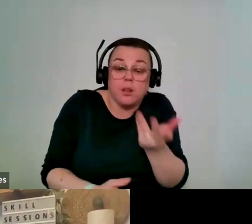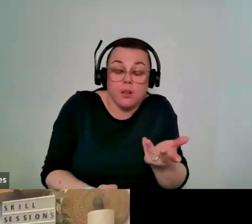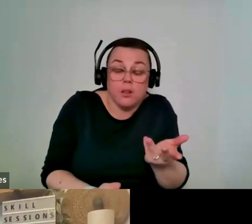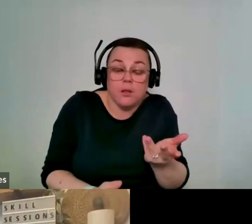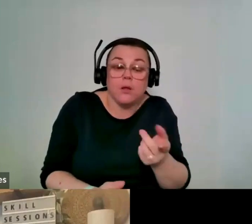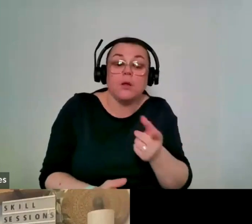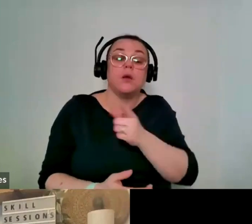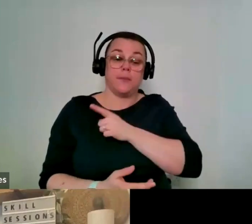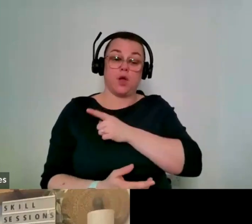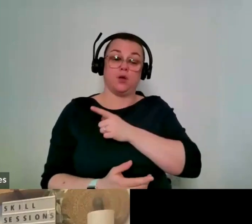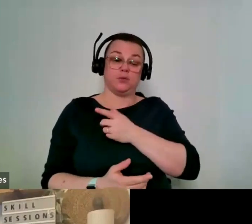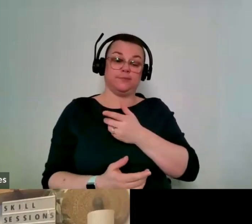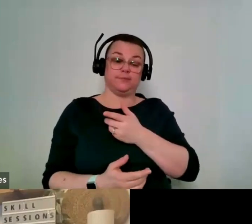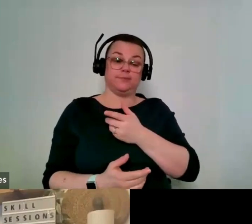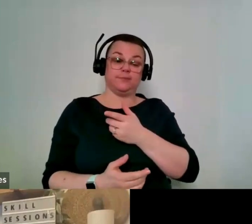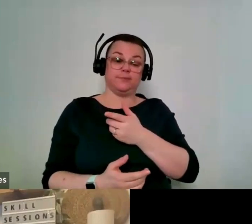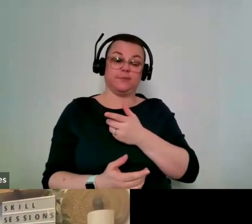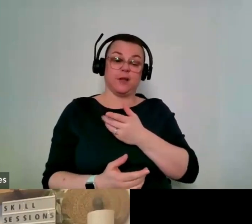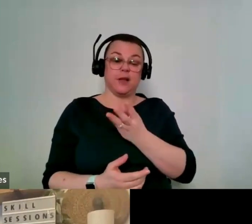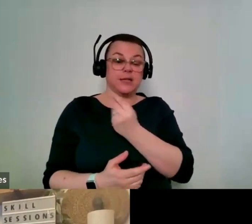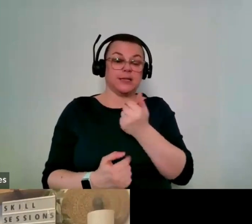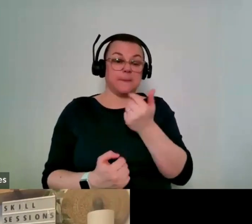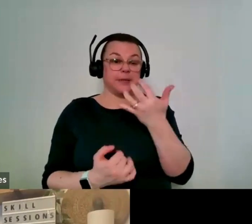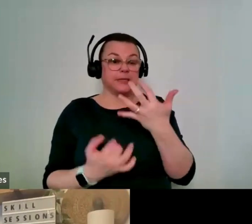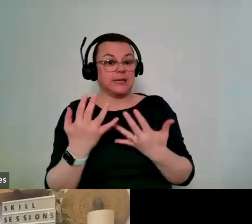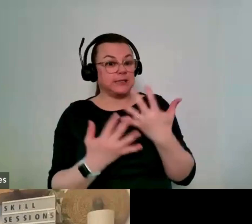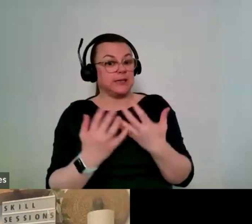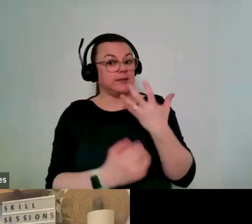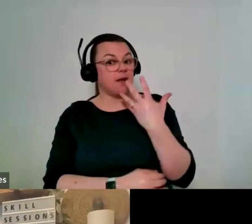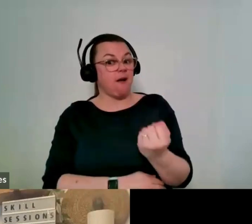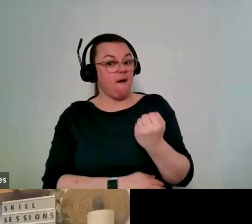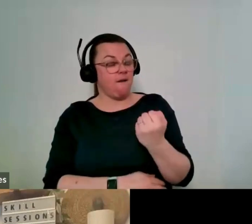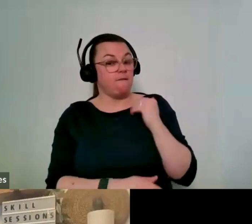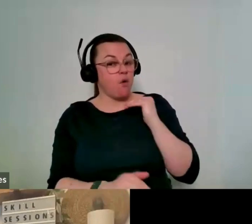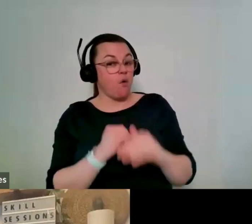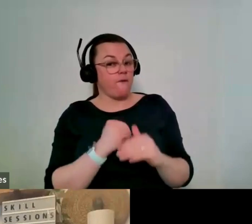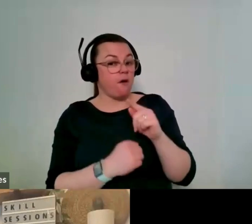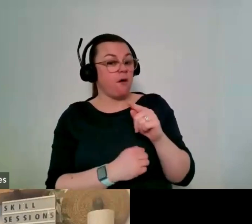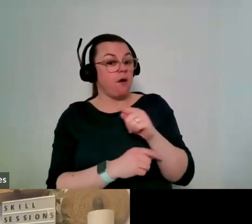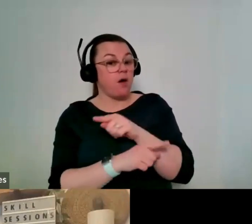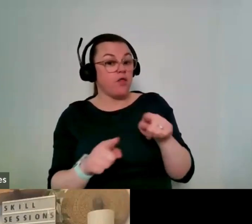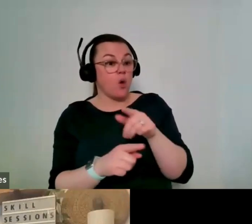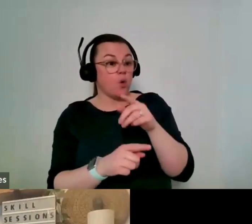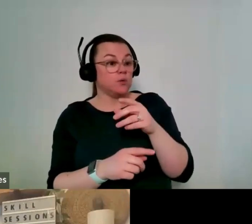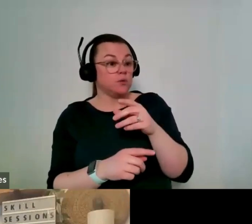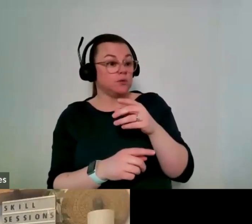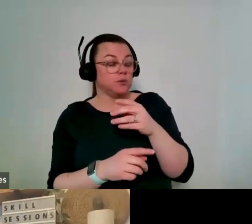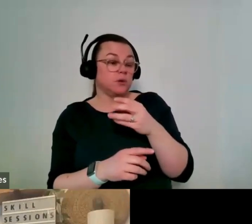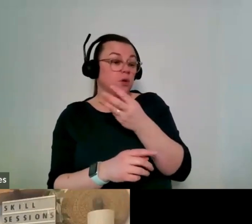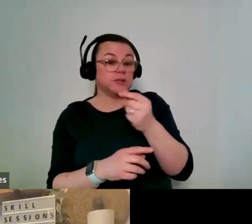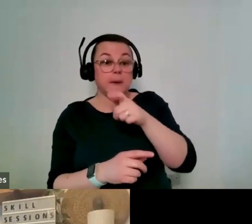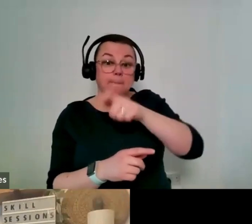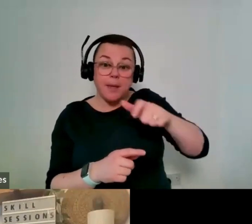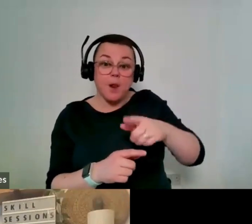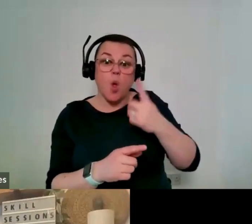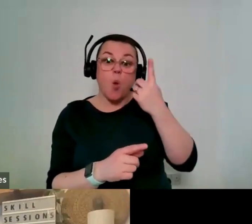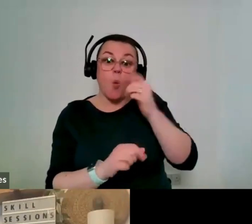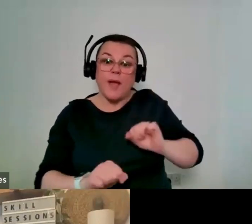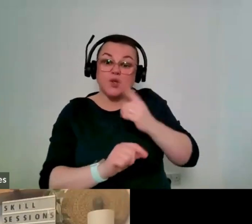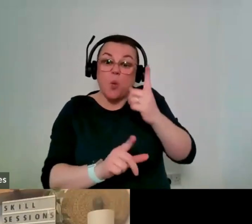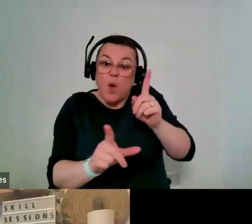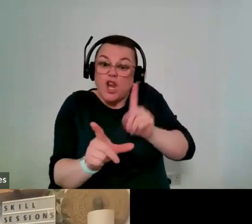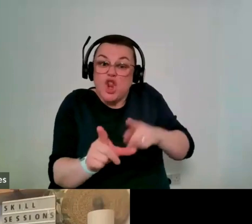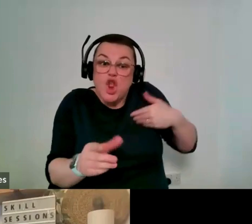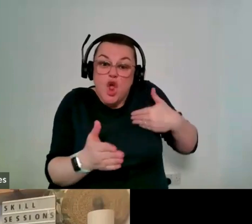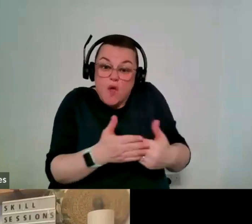Because there are some statistics around people waiting for like a year for their manager to put the adjustments in